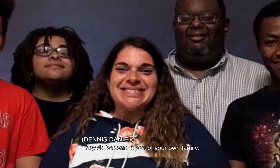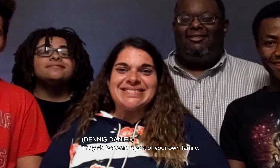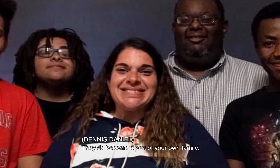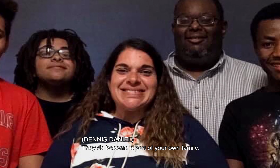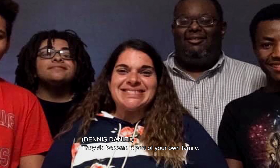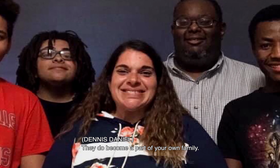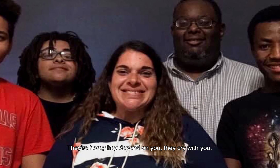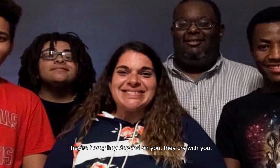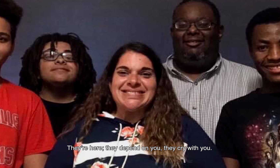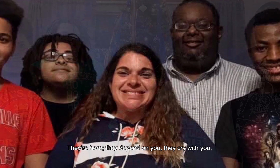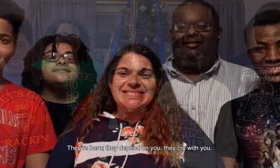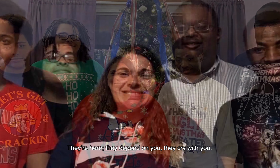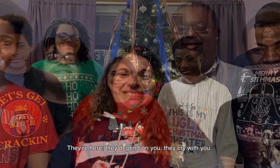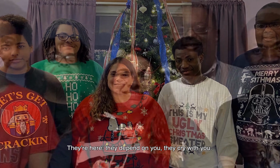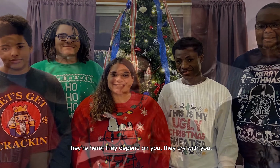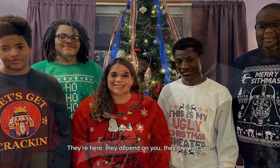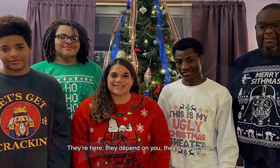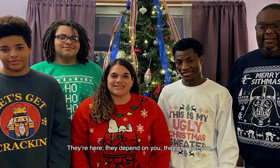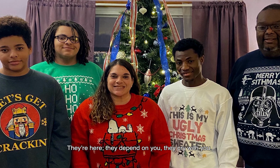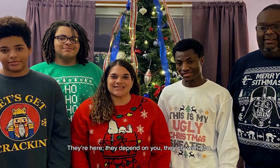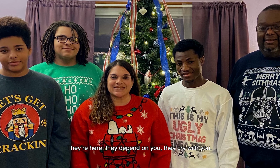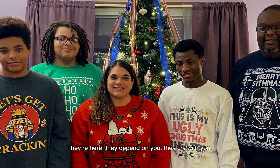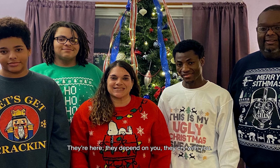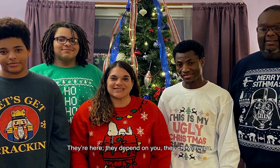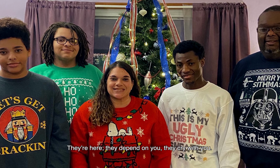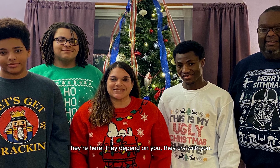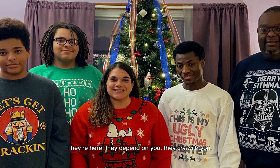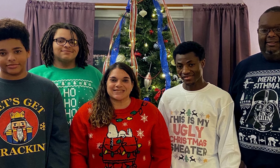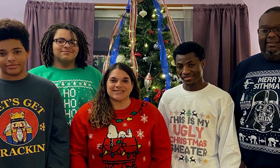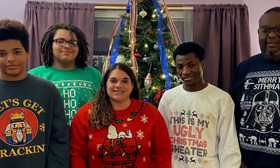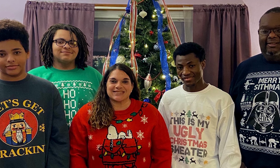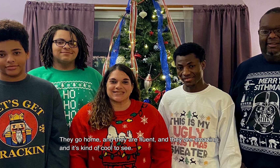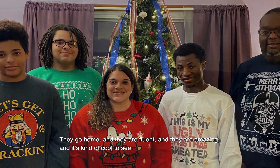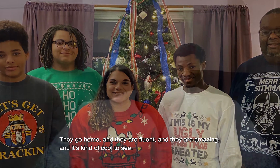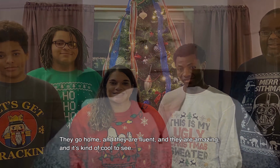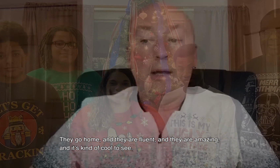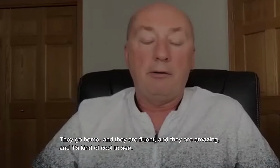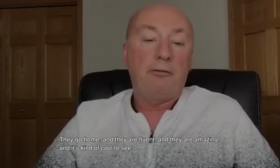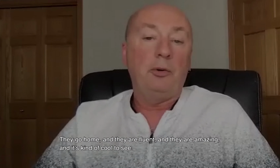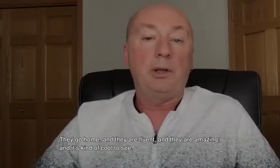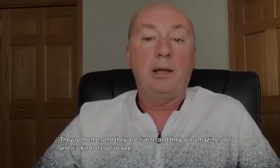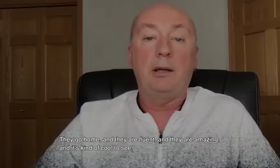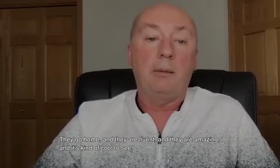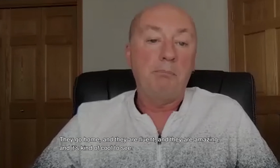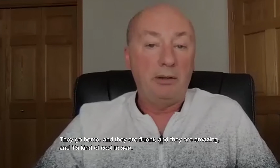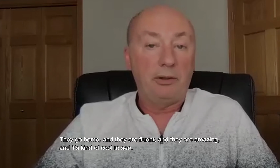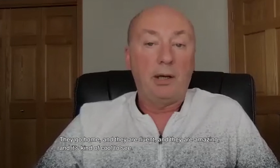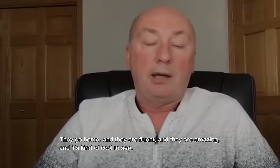family. They're here. They depend on you. They cry with you. They go home and they are fluent and they are amazing.